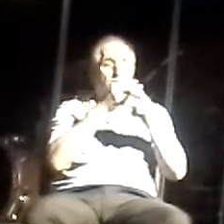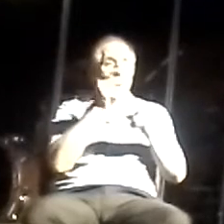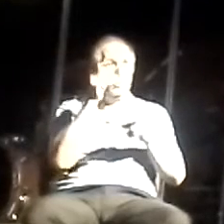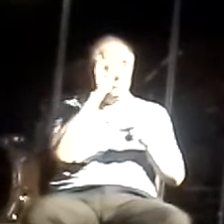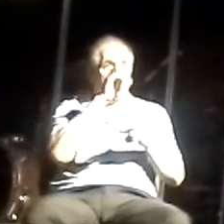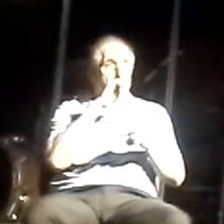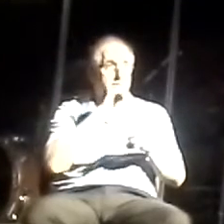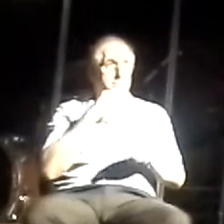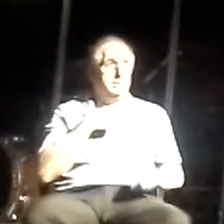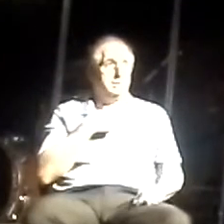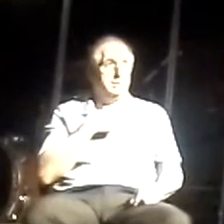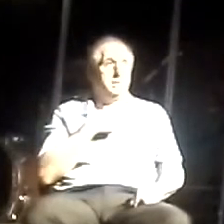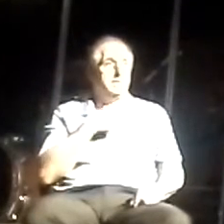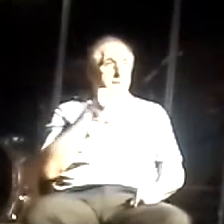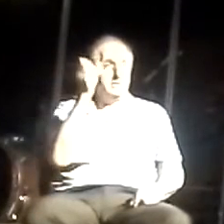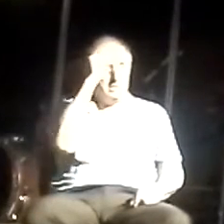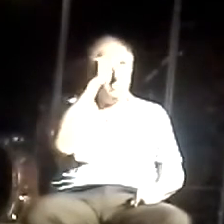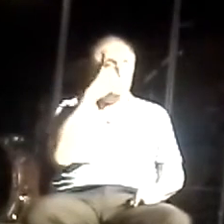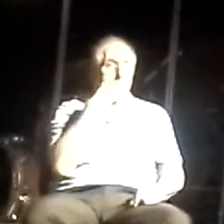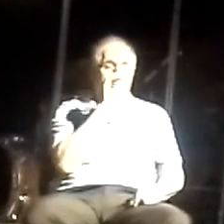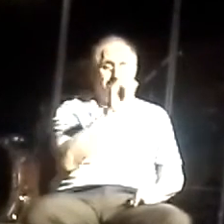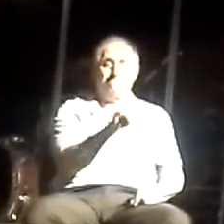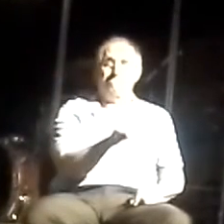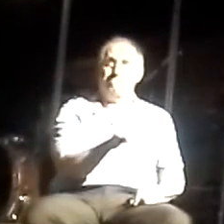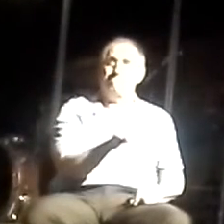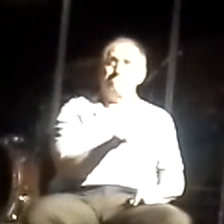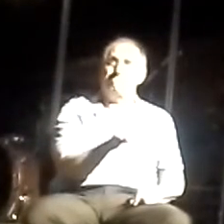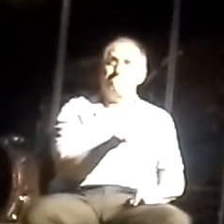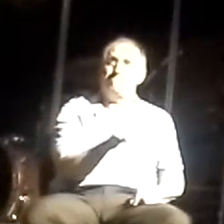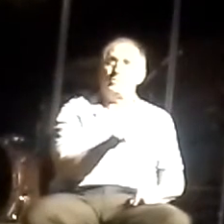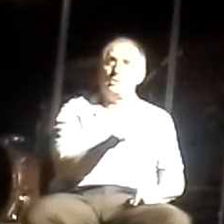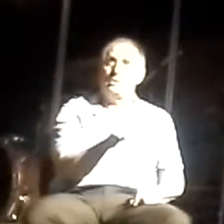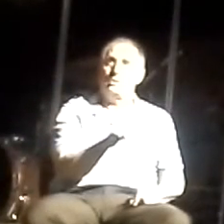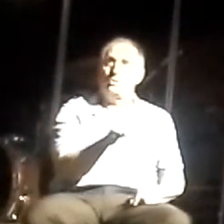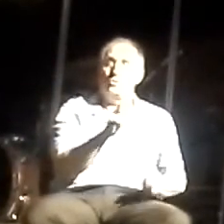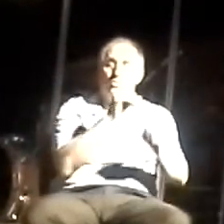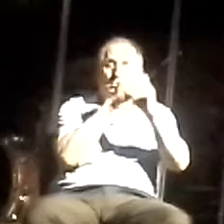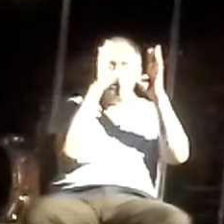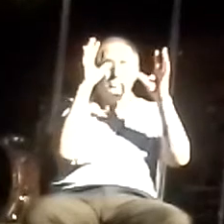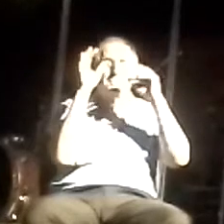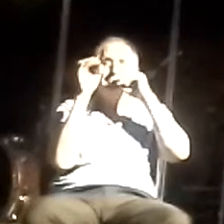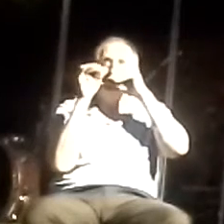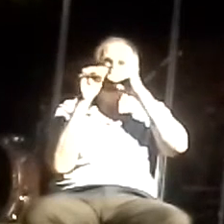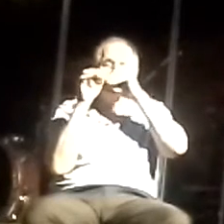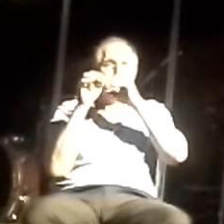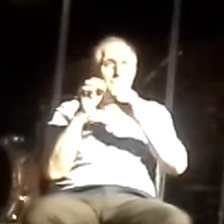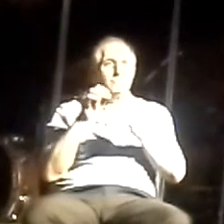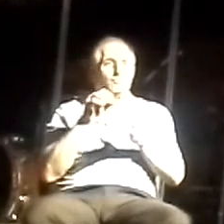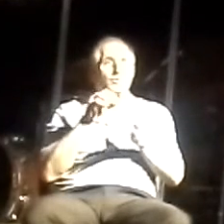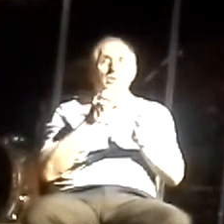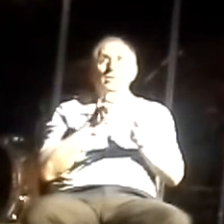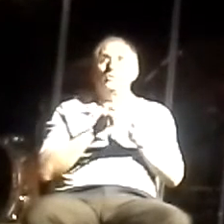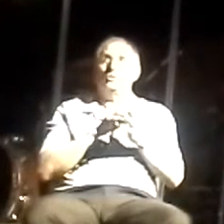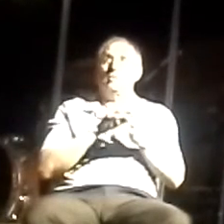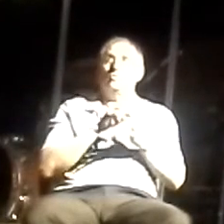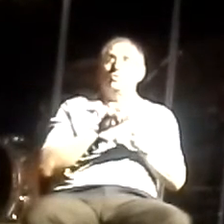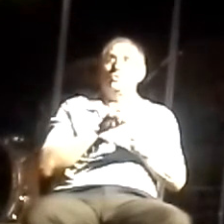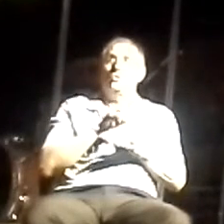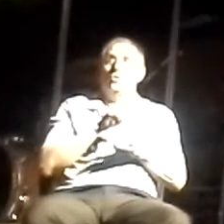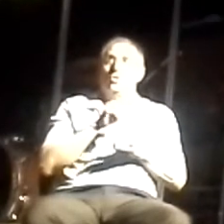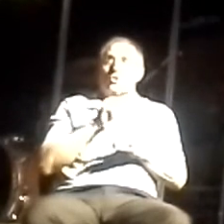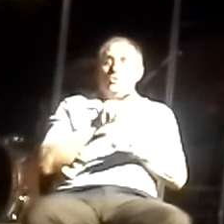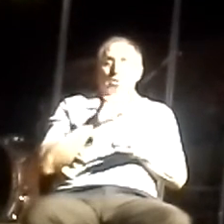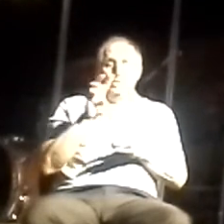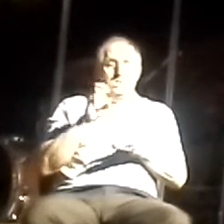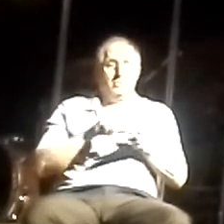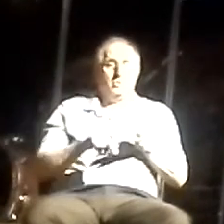me. Solomon would say that. See, look at this picture that Solomon paints in Proverbs 26 and verse 11. He says